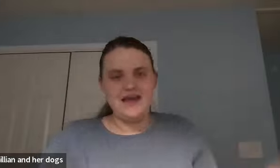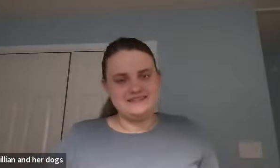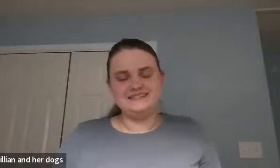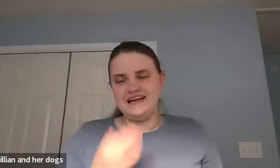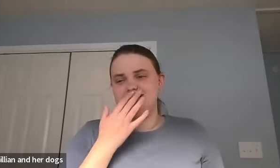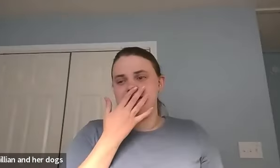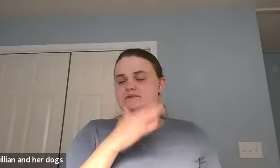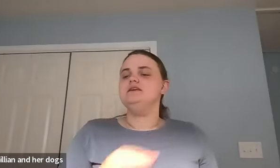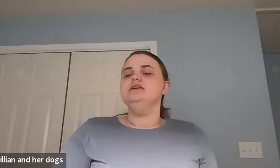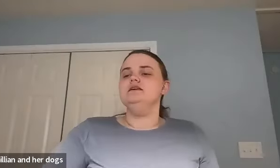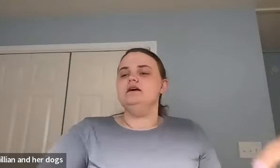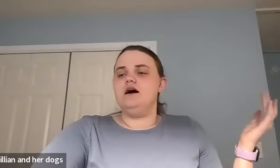that's exactly it.